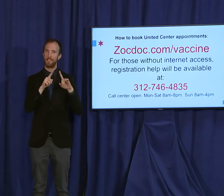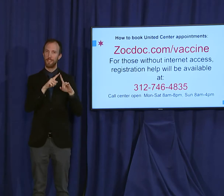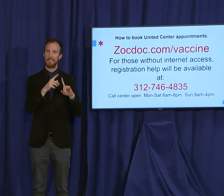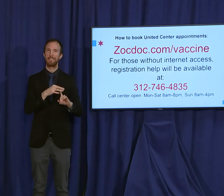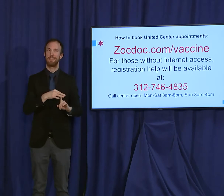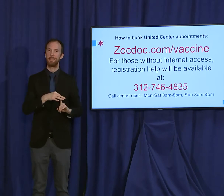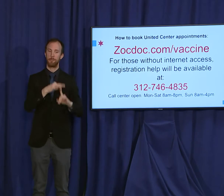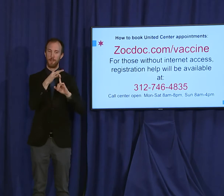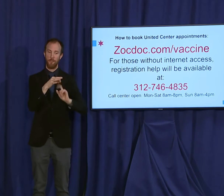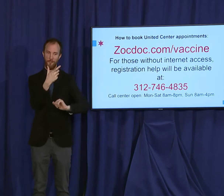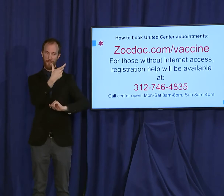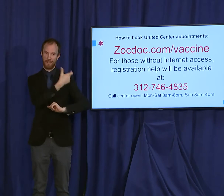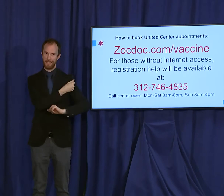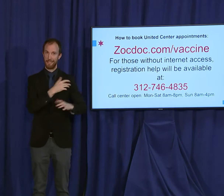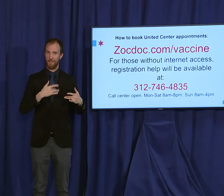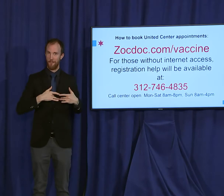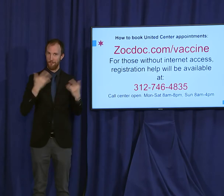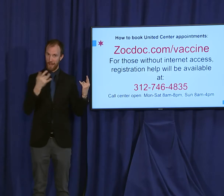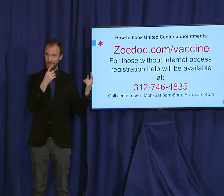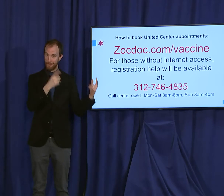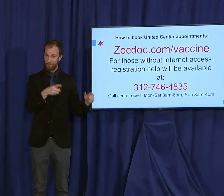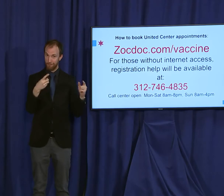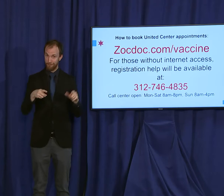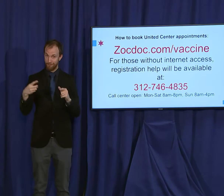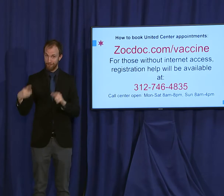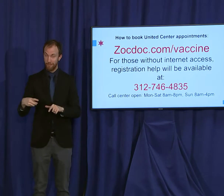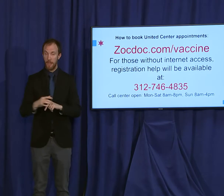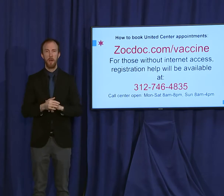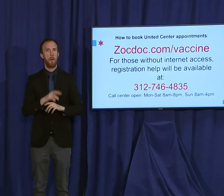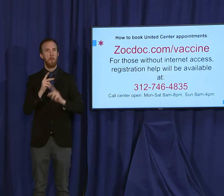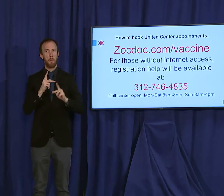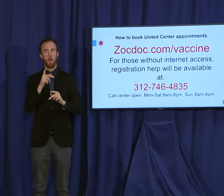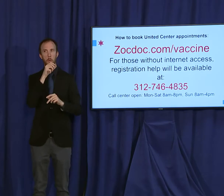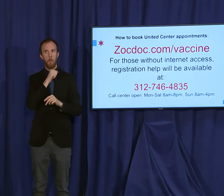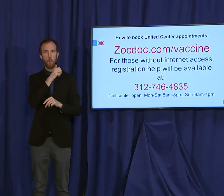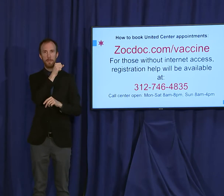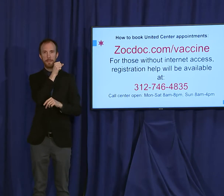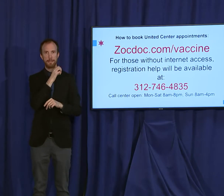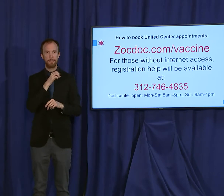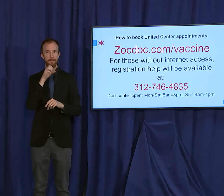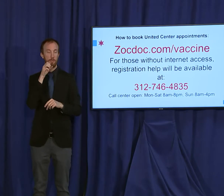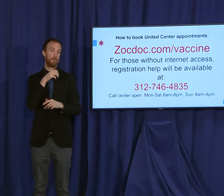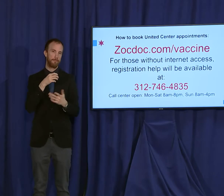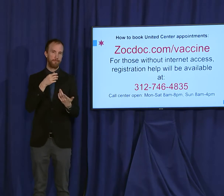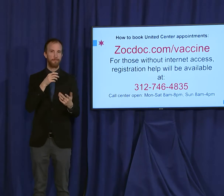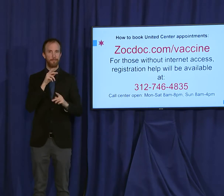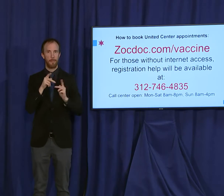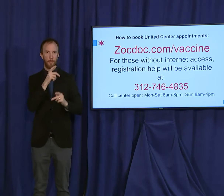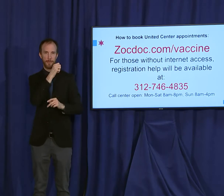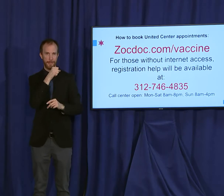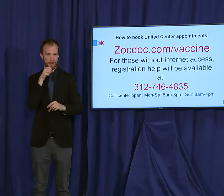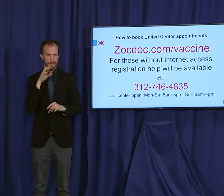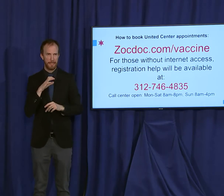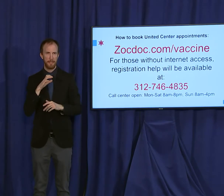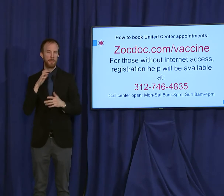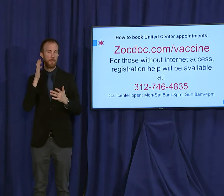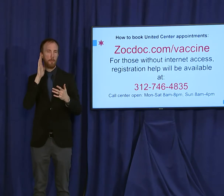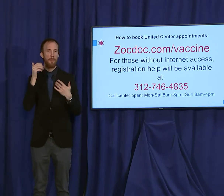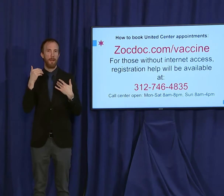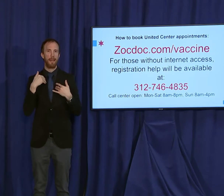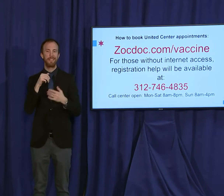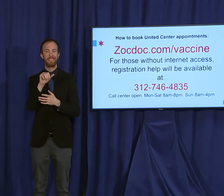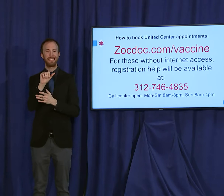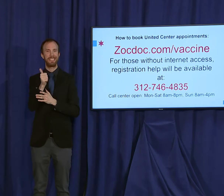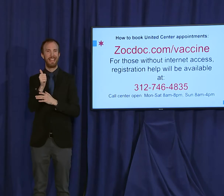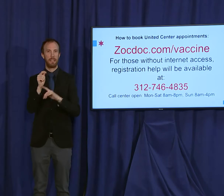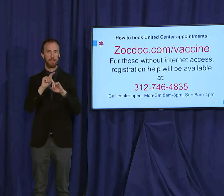The city will also host special vaccine events for seniors across 10 of our communities beginning March 5th and